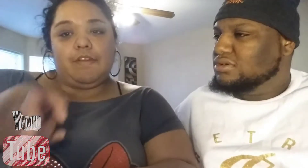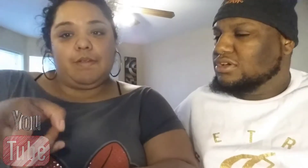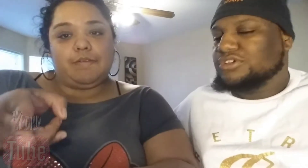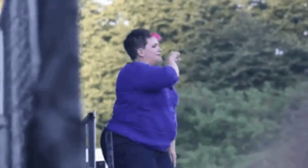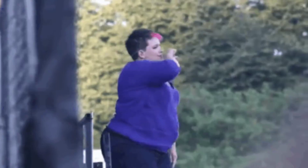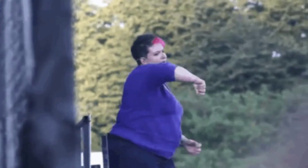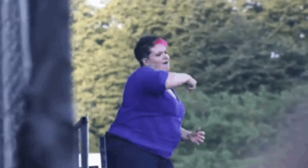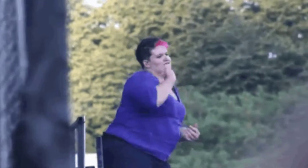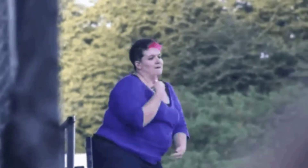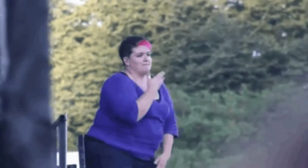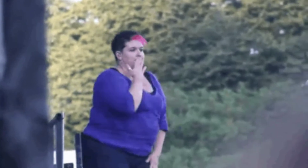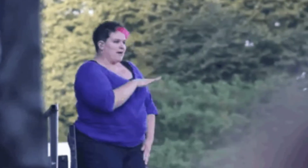hearing.